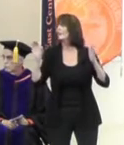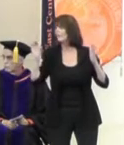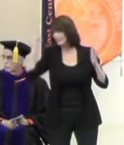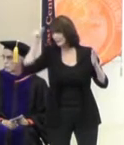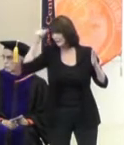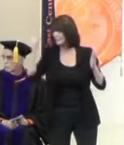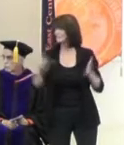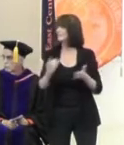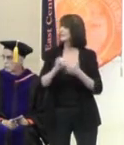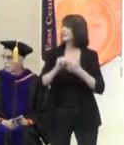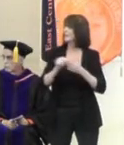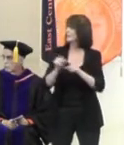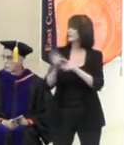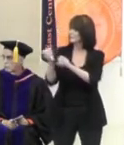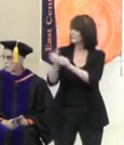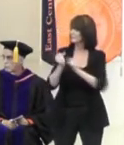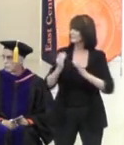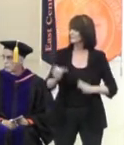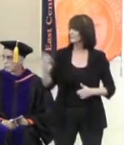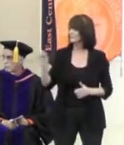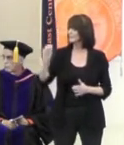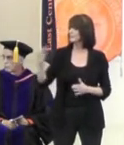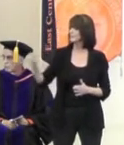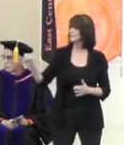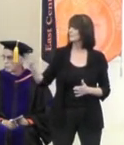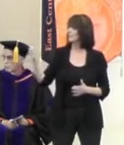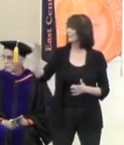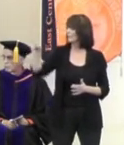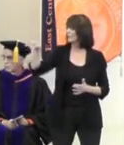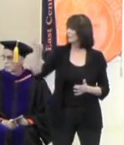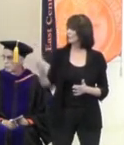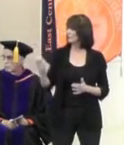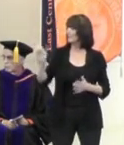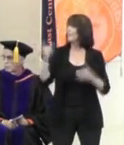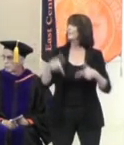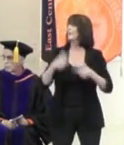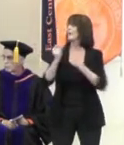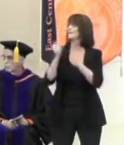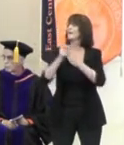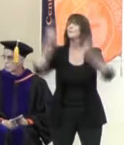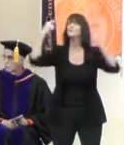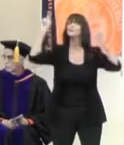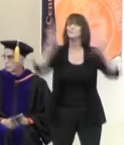was also a recipient of the Jim Thorpe Lifetime Achievement Award.